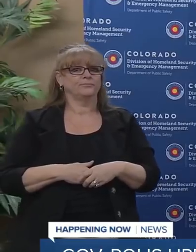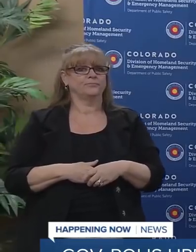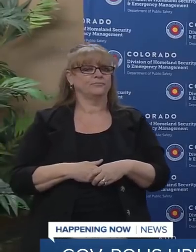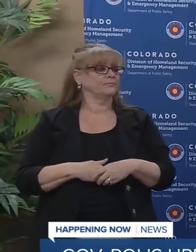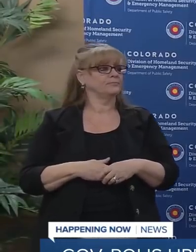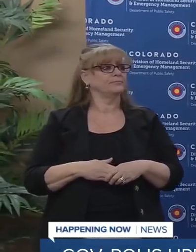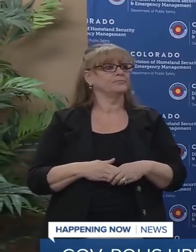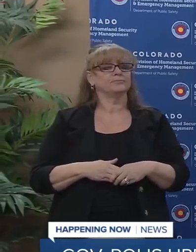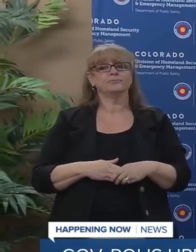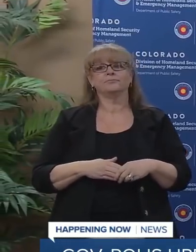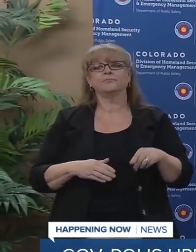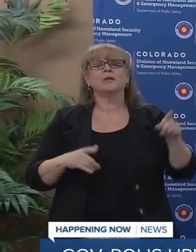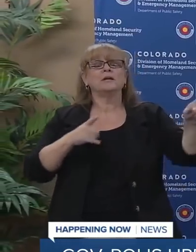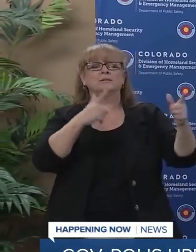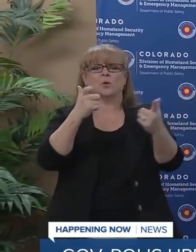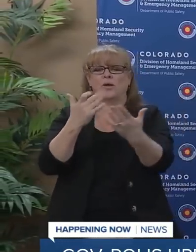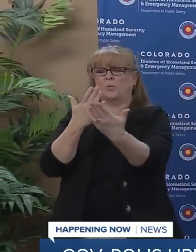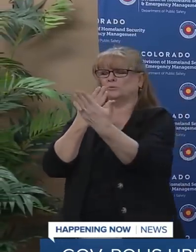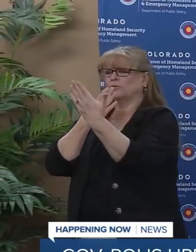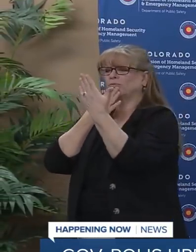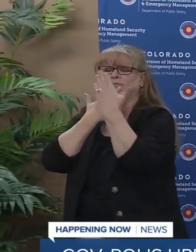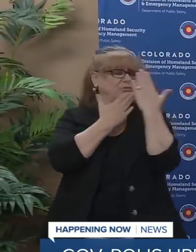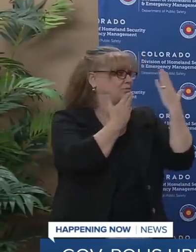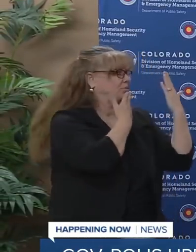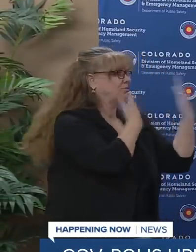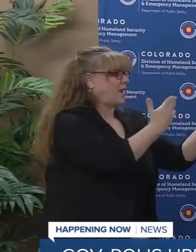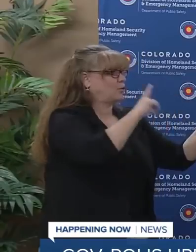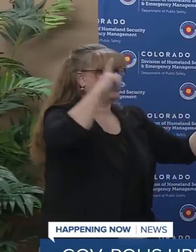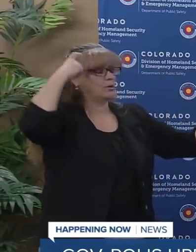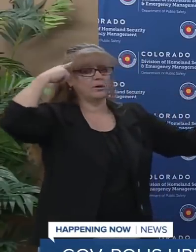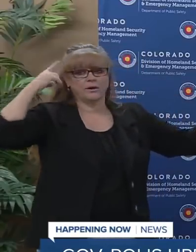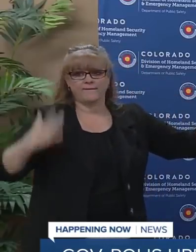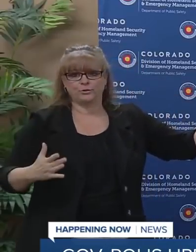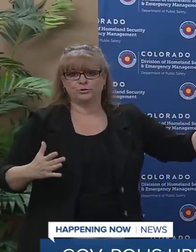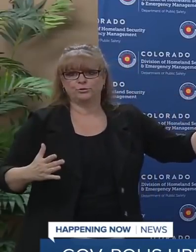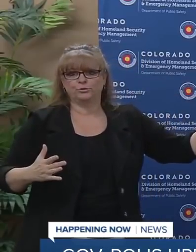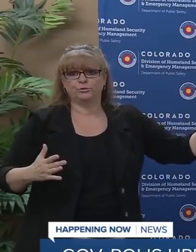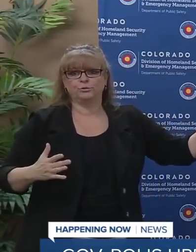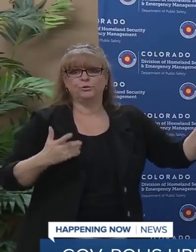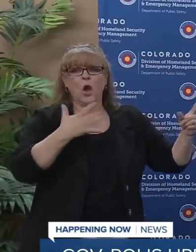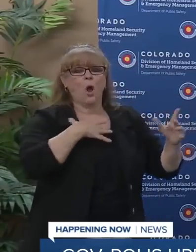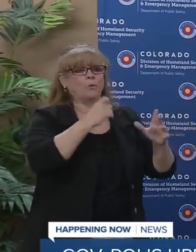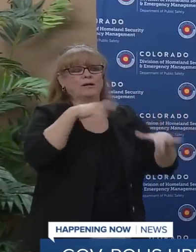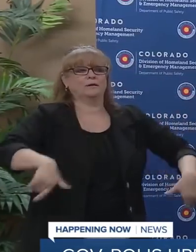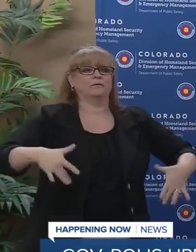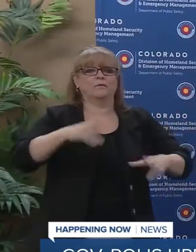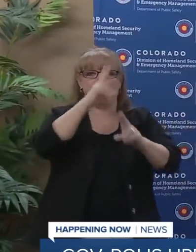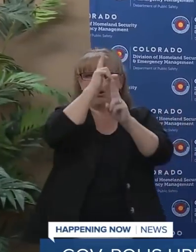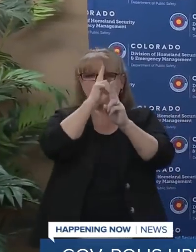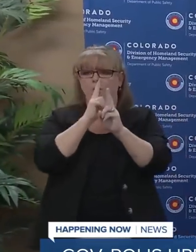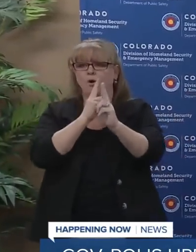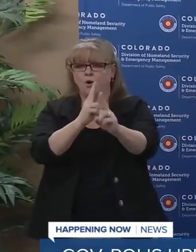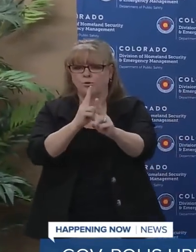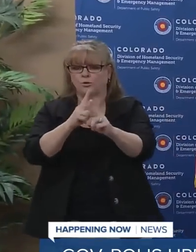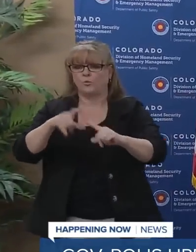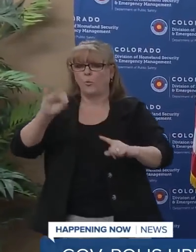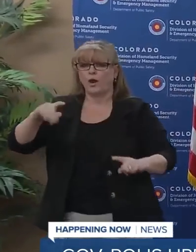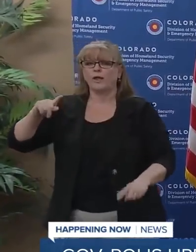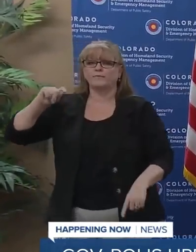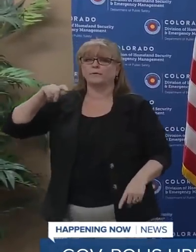Thank you, Governor. It is an incredible honor to introduce one of the truly cool people of Colorado,